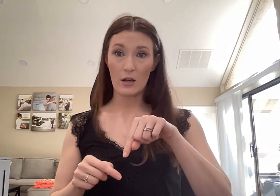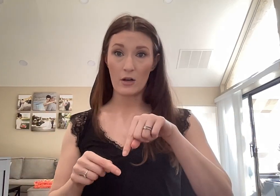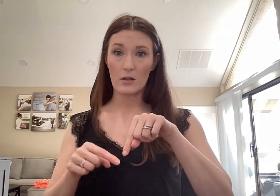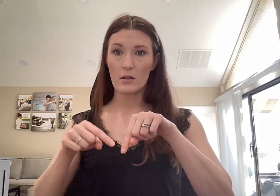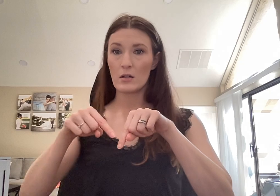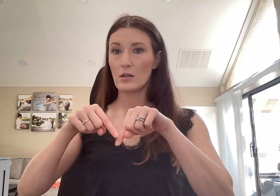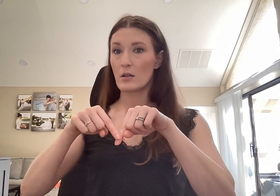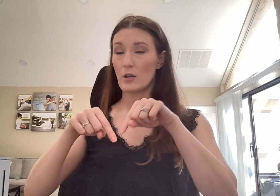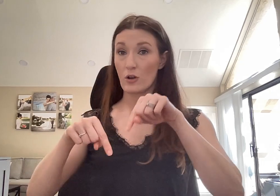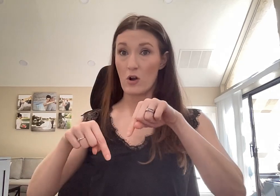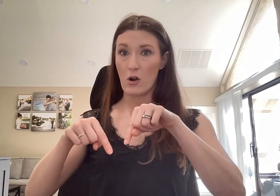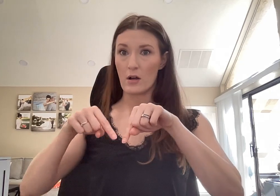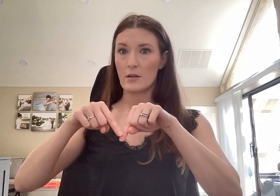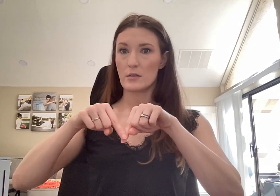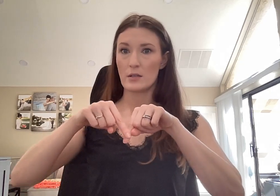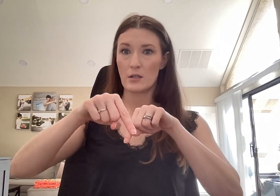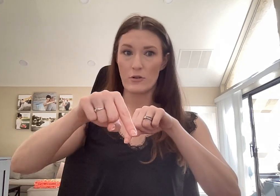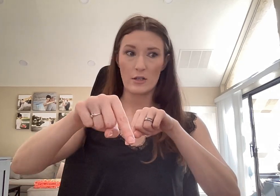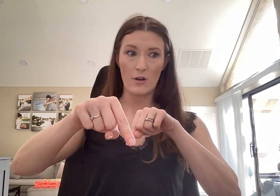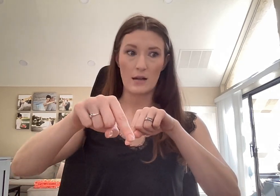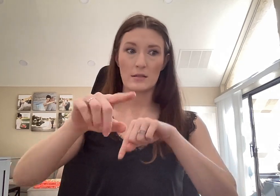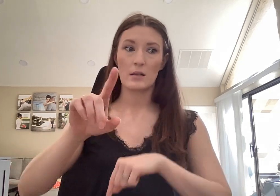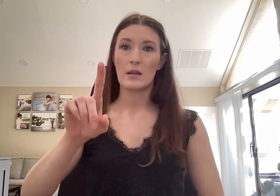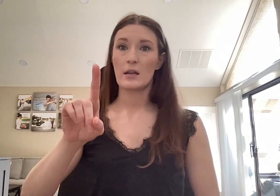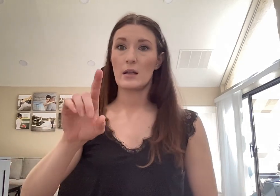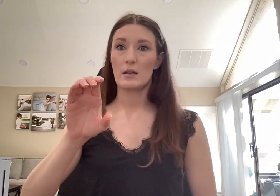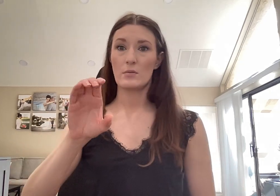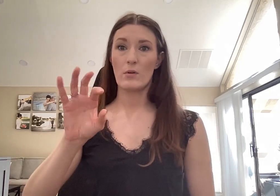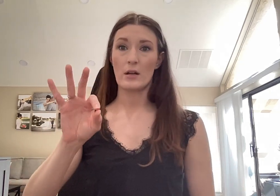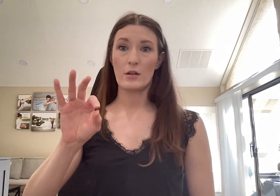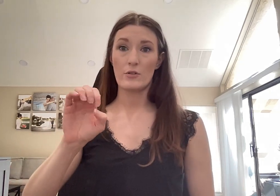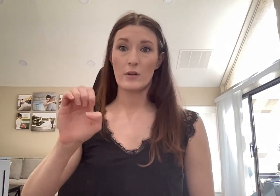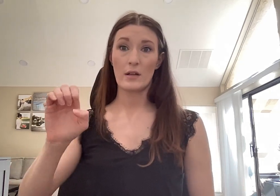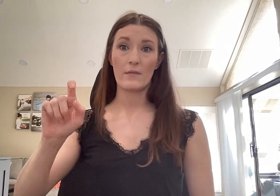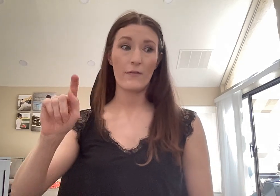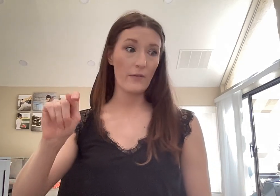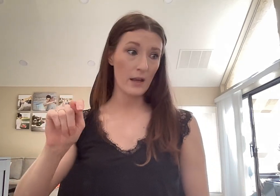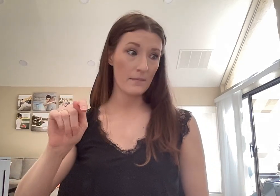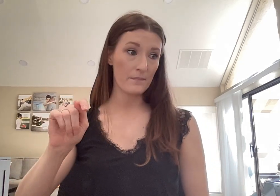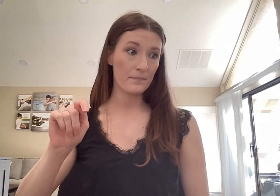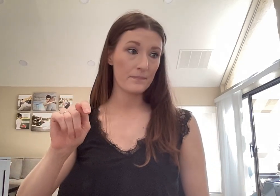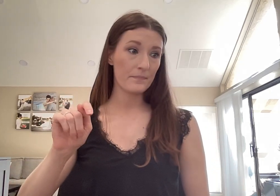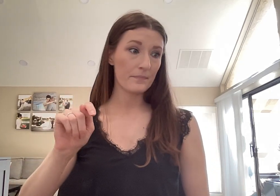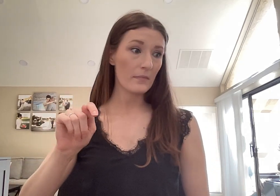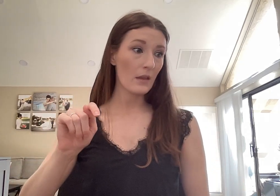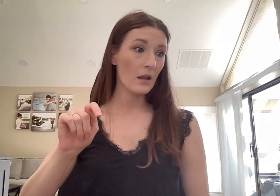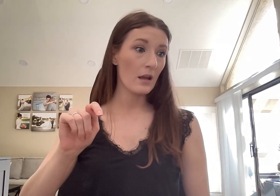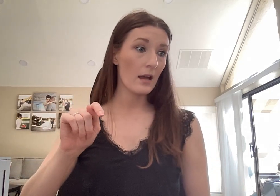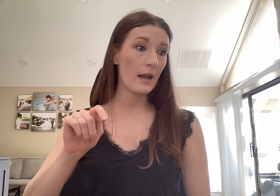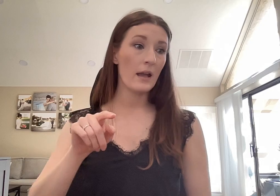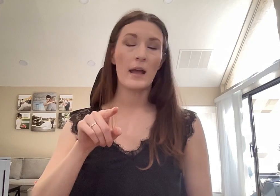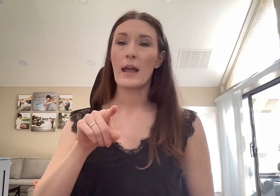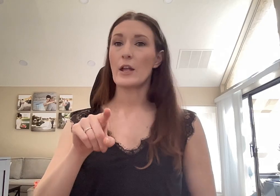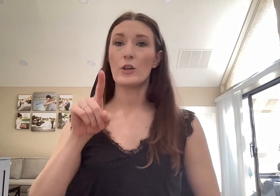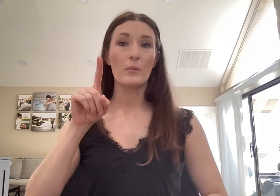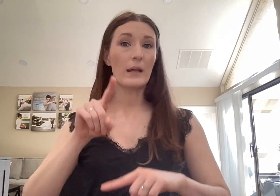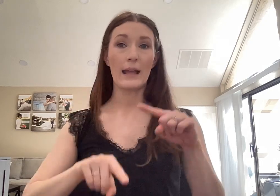here, your car to the train tracks is 100 feet. Okay? And you